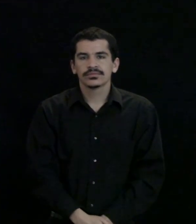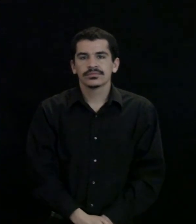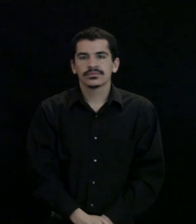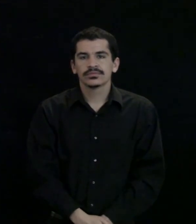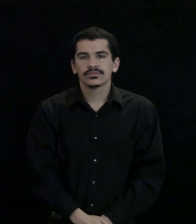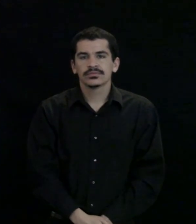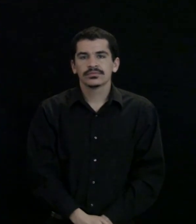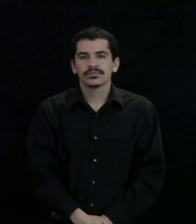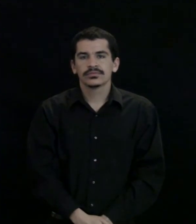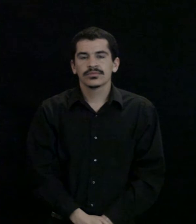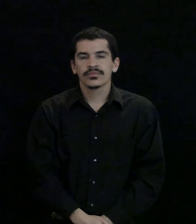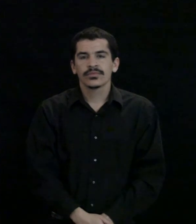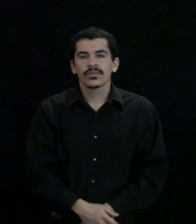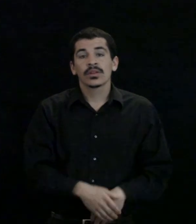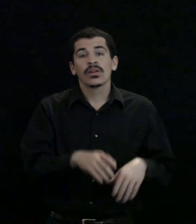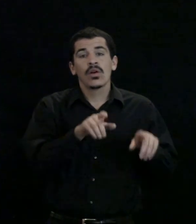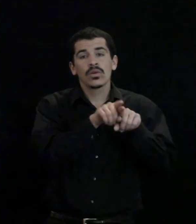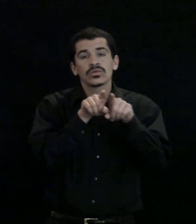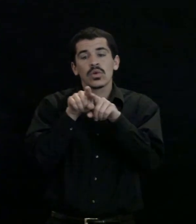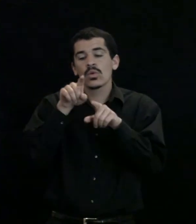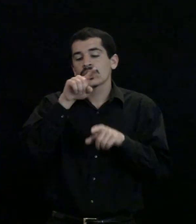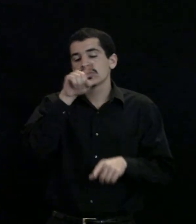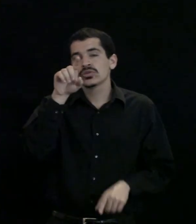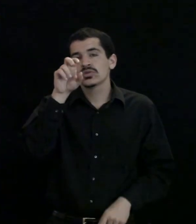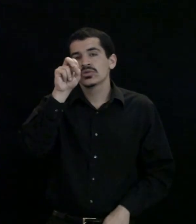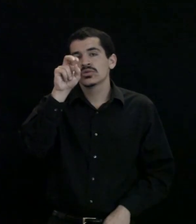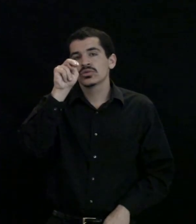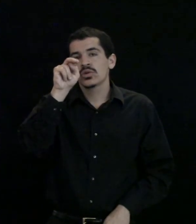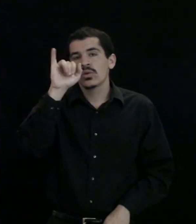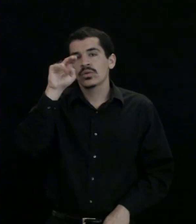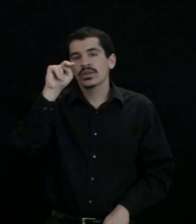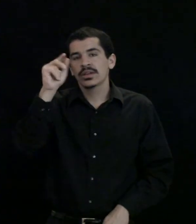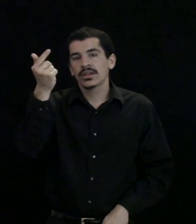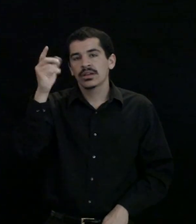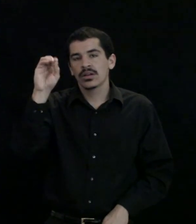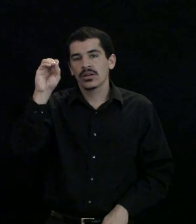allowable uses by zoning code,